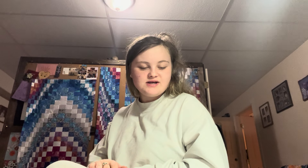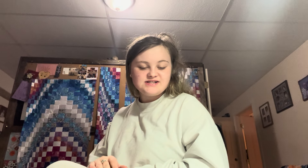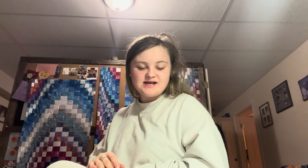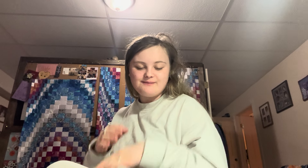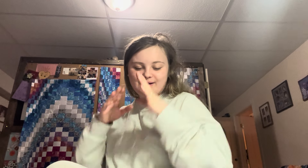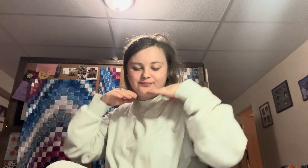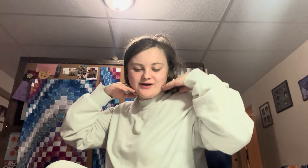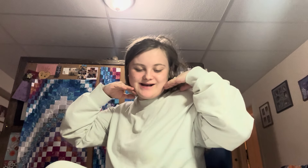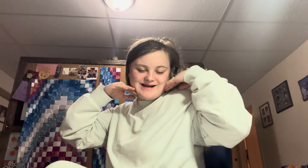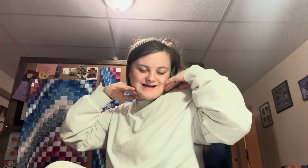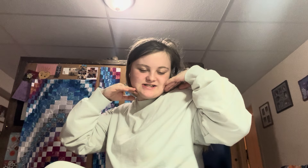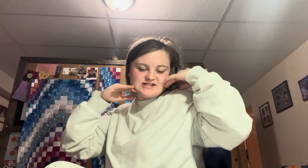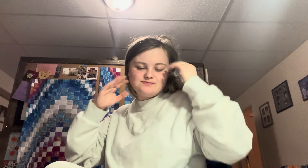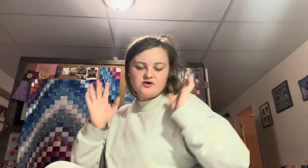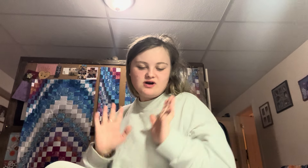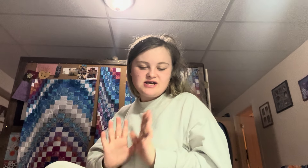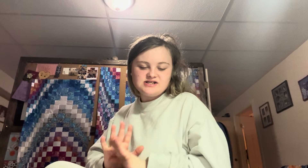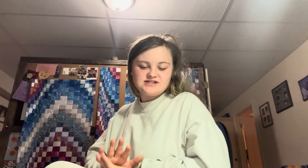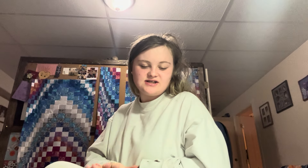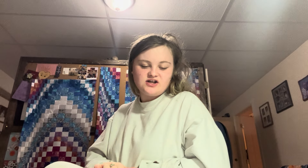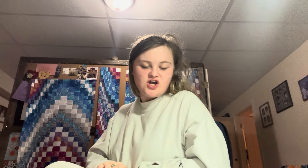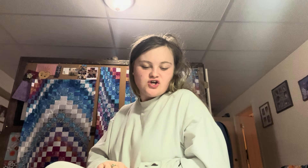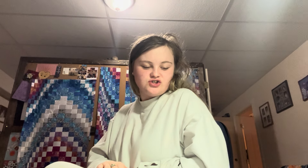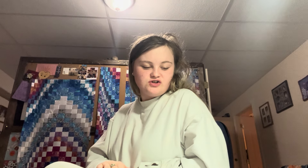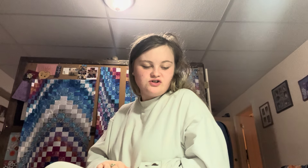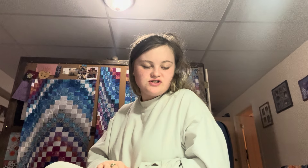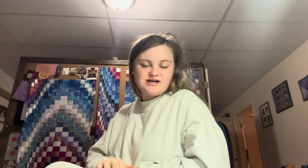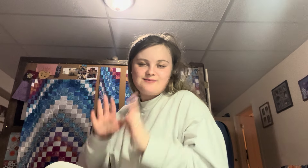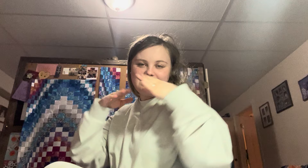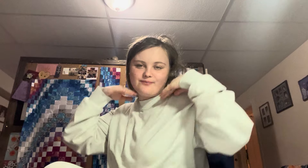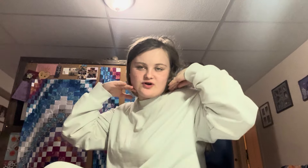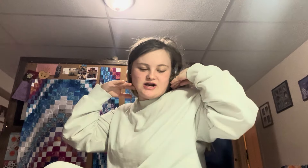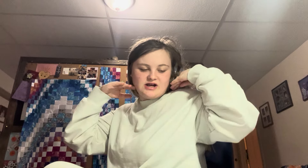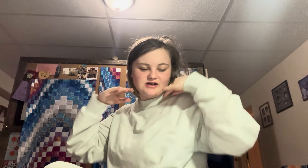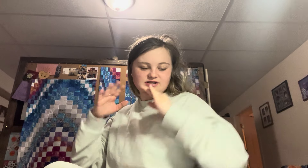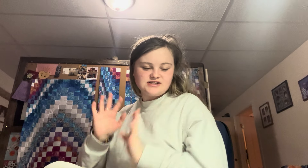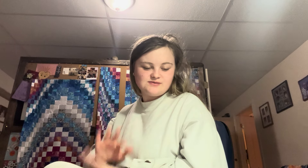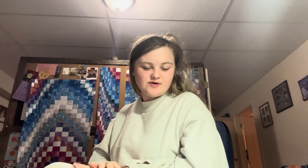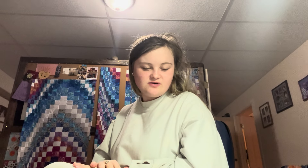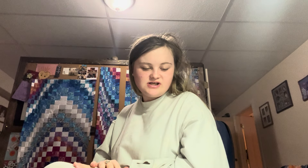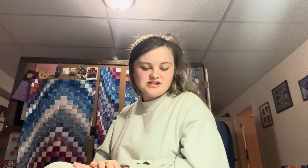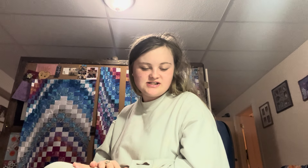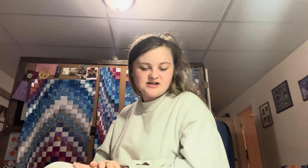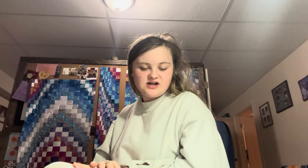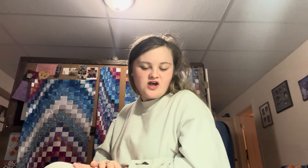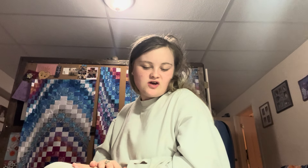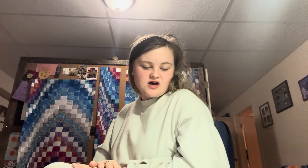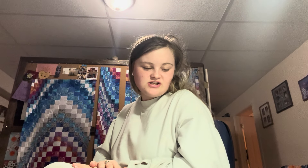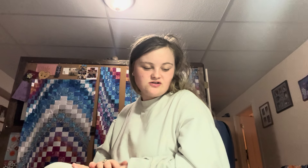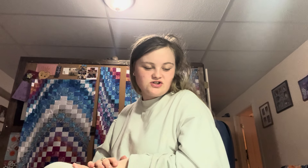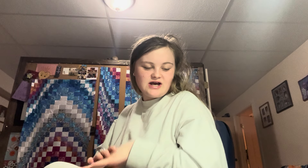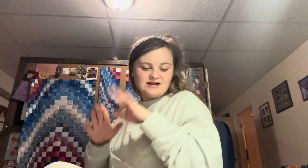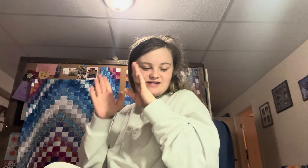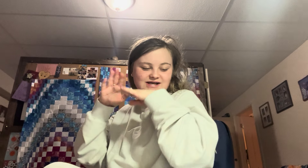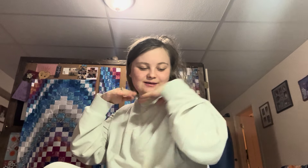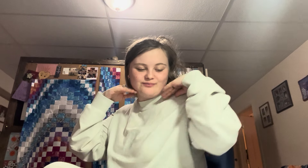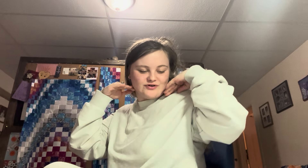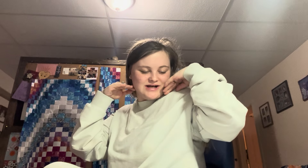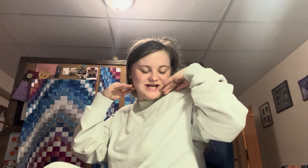say my prettiness is poison? Do you say my prettiness is poison? 'Cause you're jealous I'm prettier